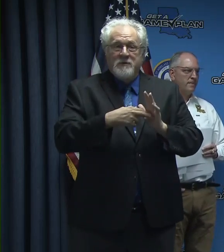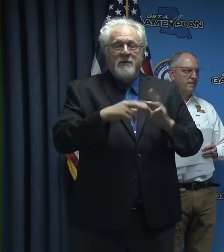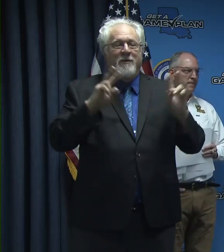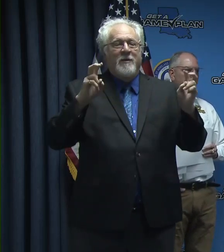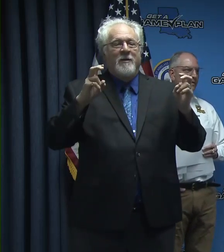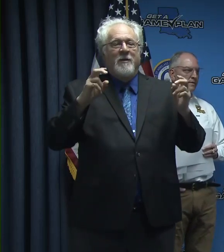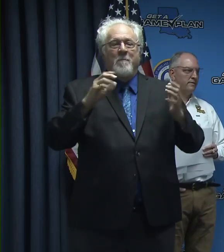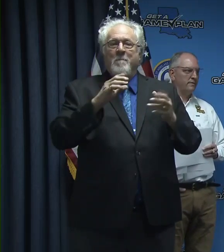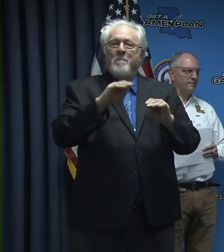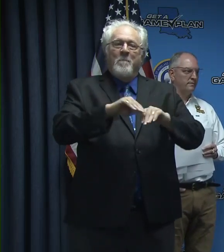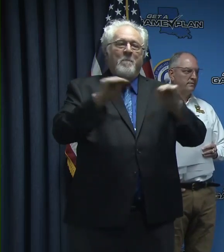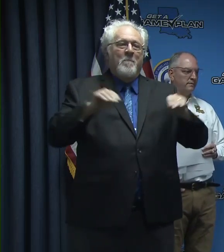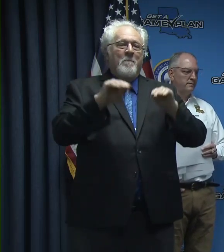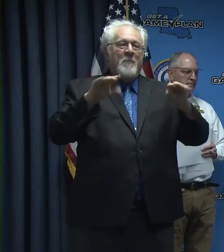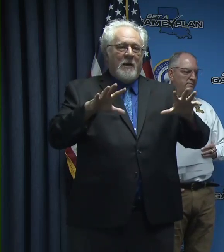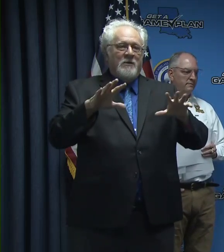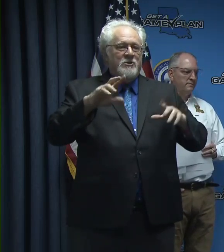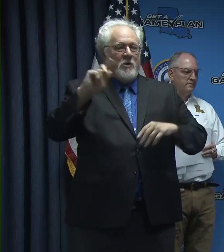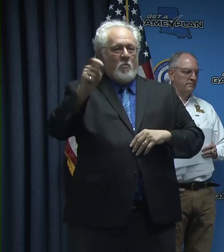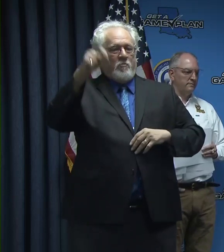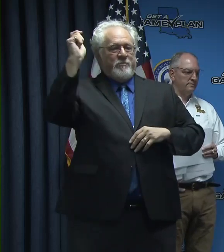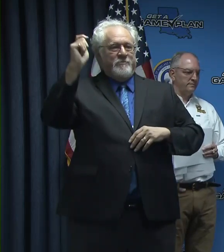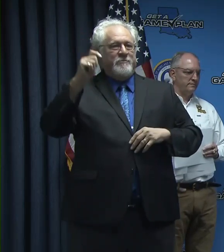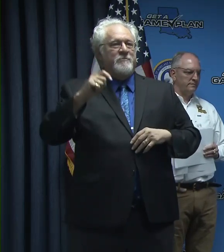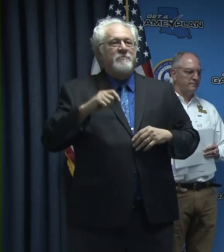bullet or a magic wand.